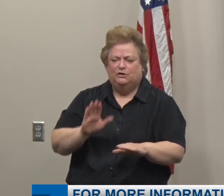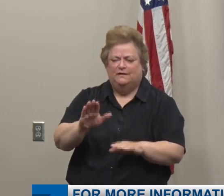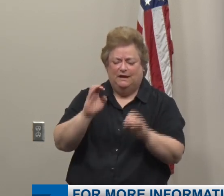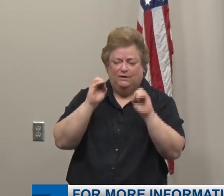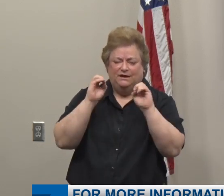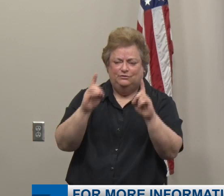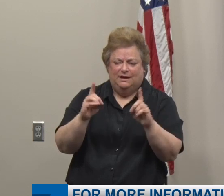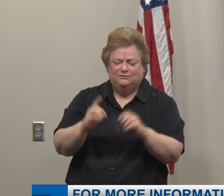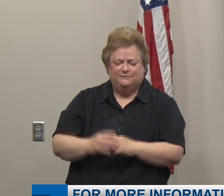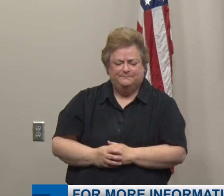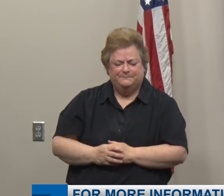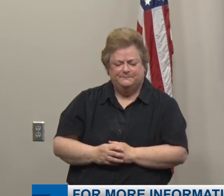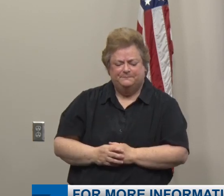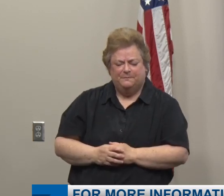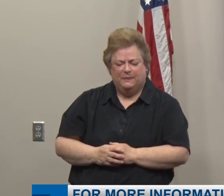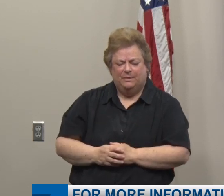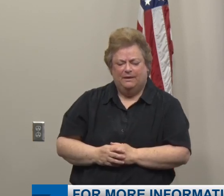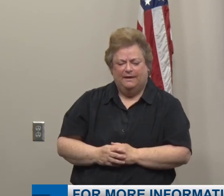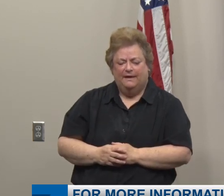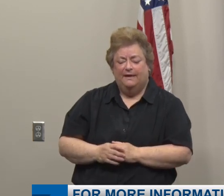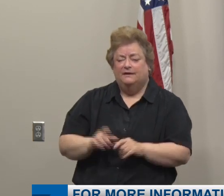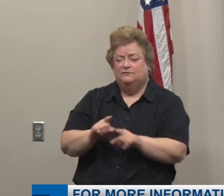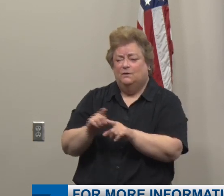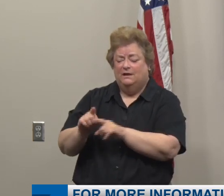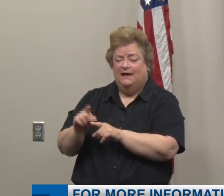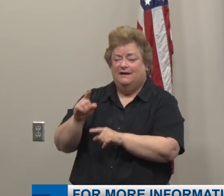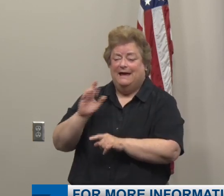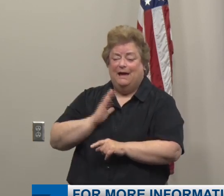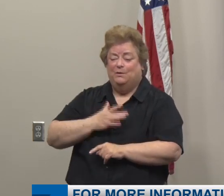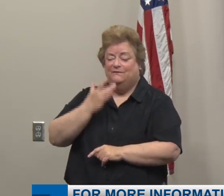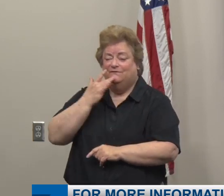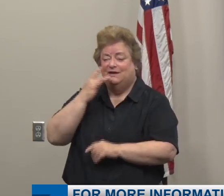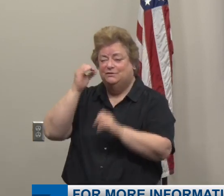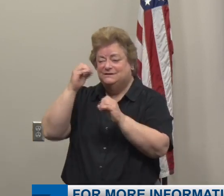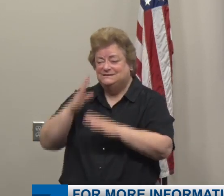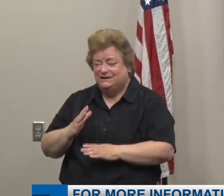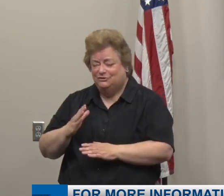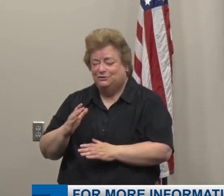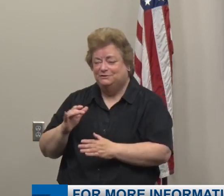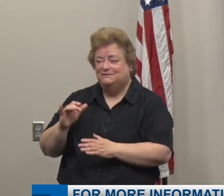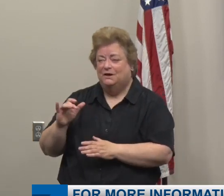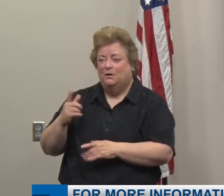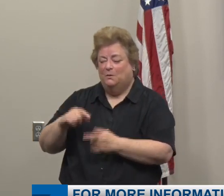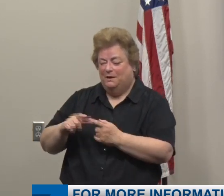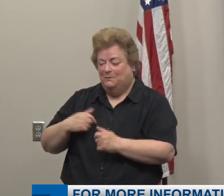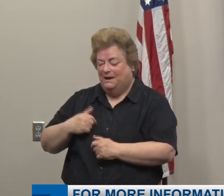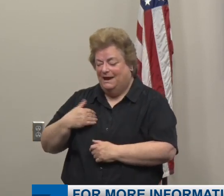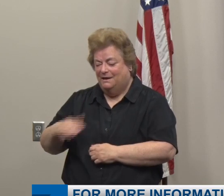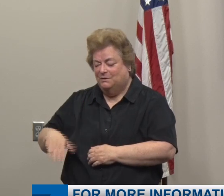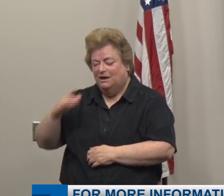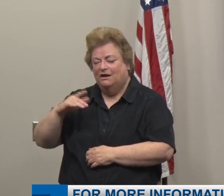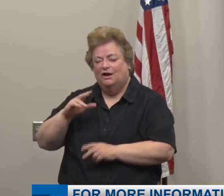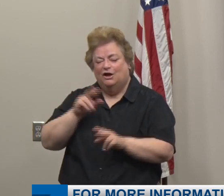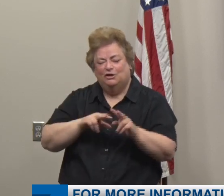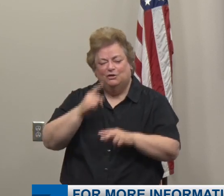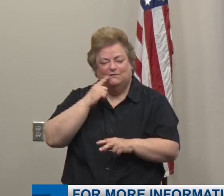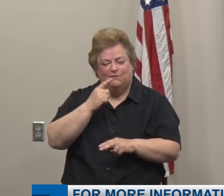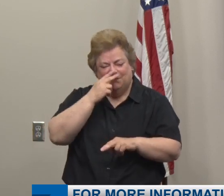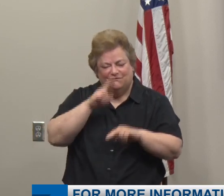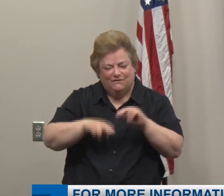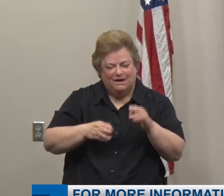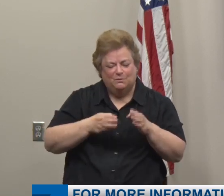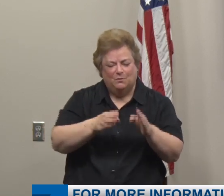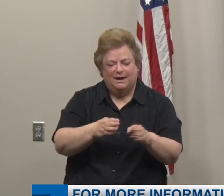distance so like the favorite teachers you had growing up look for ways to try to make learning fun try hands-on activities